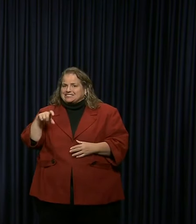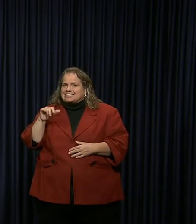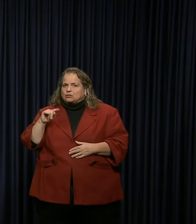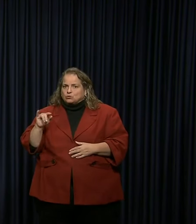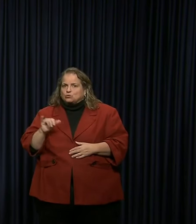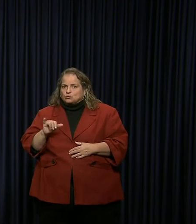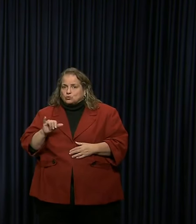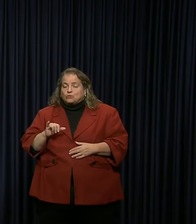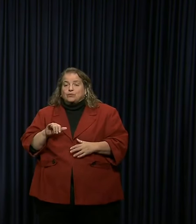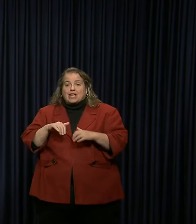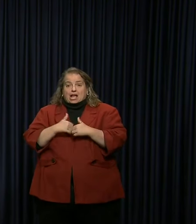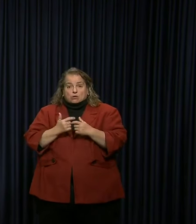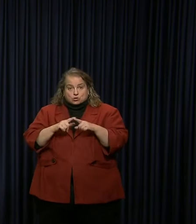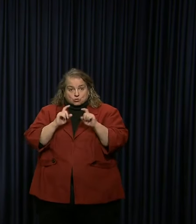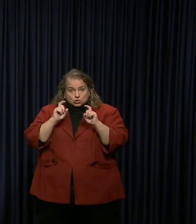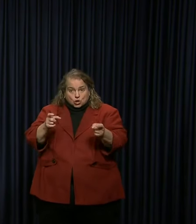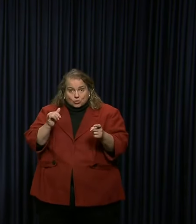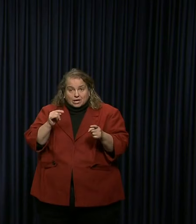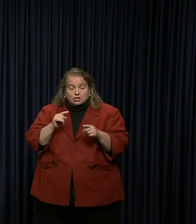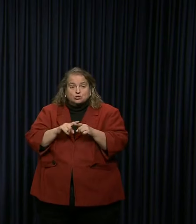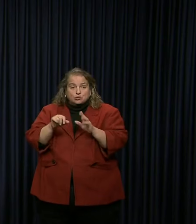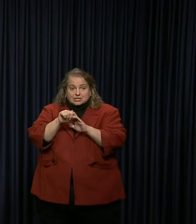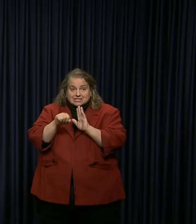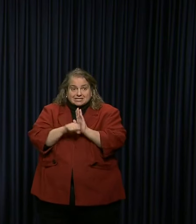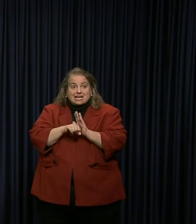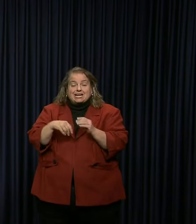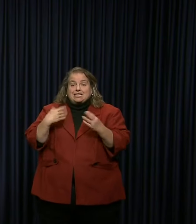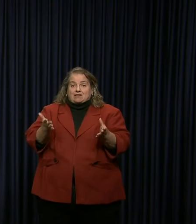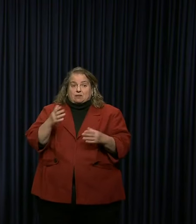the way to donate it to the state.